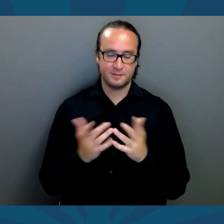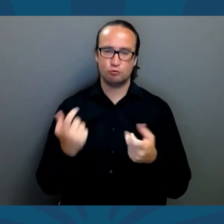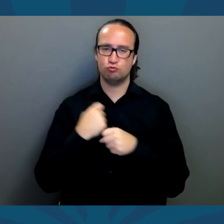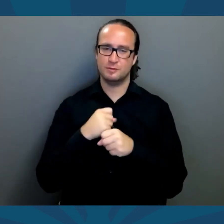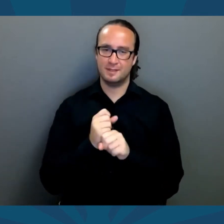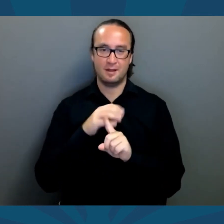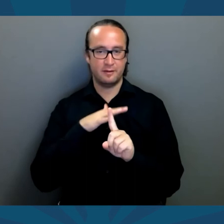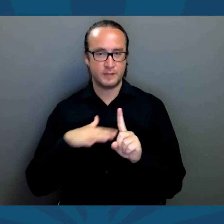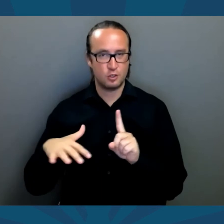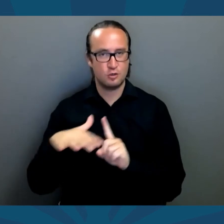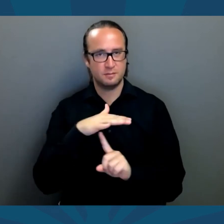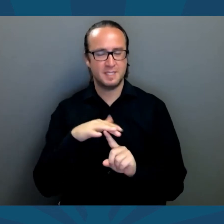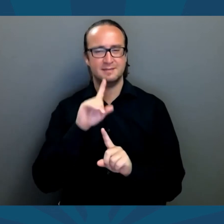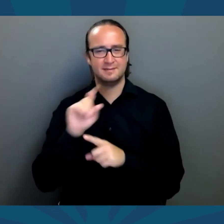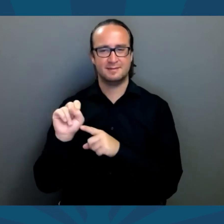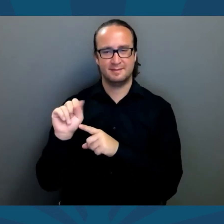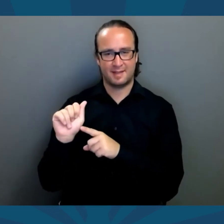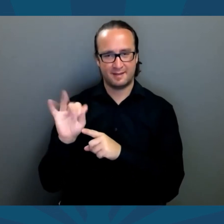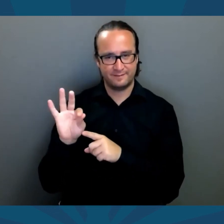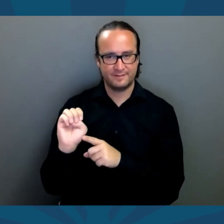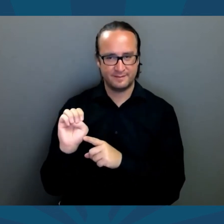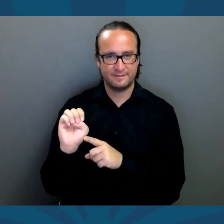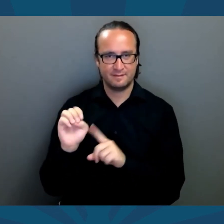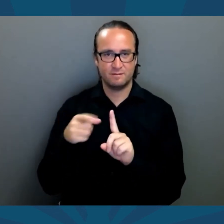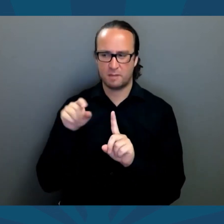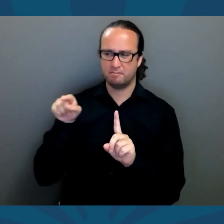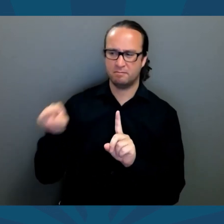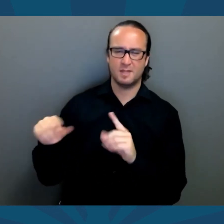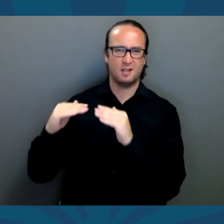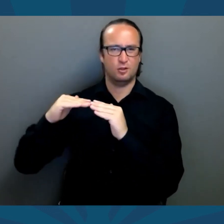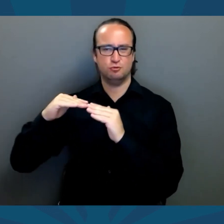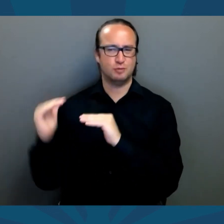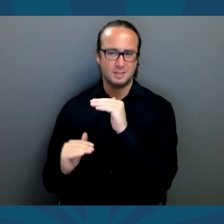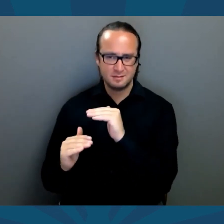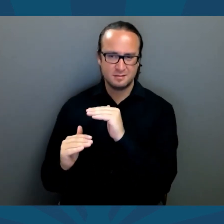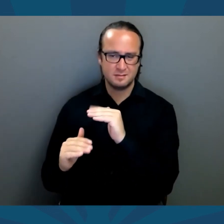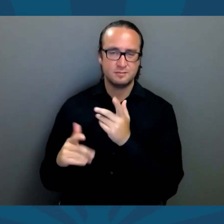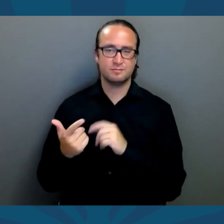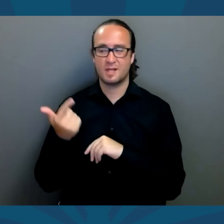from gun violence, from lack of access to quality health care,